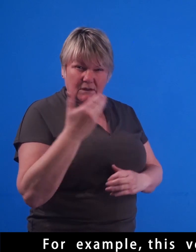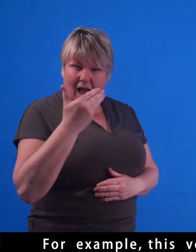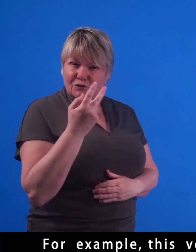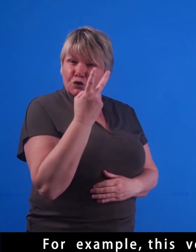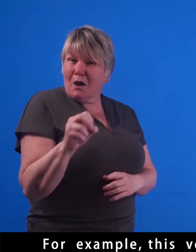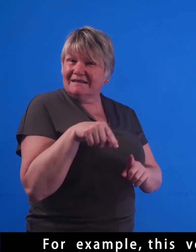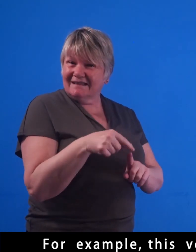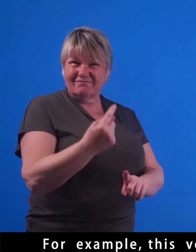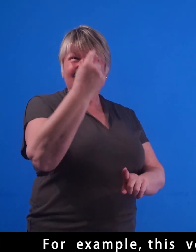the 1920s.